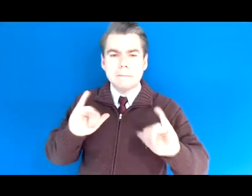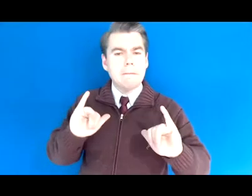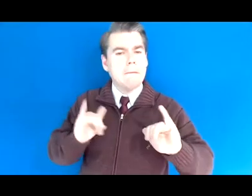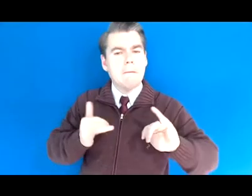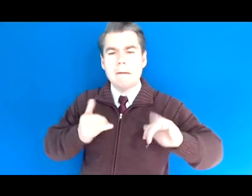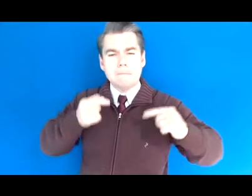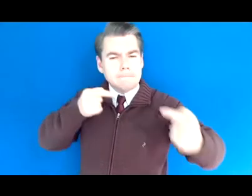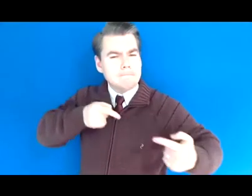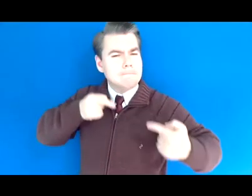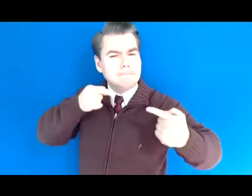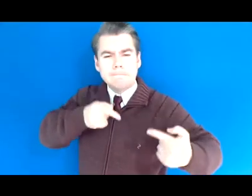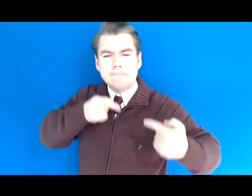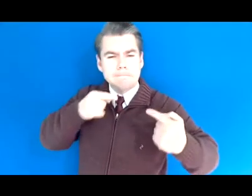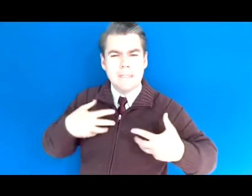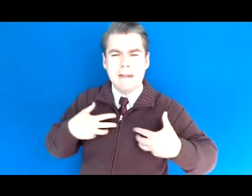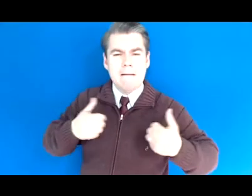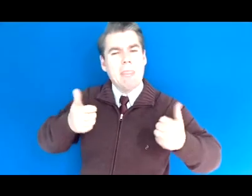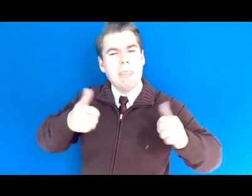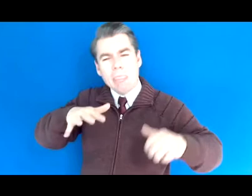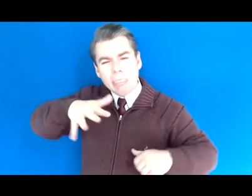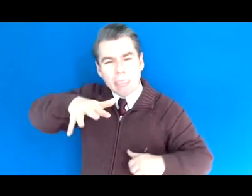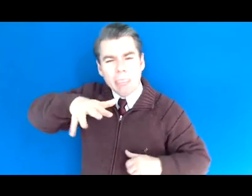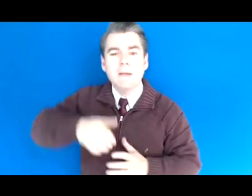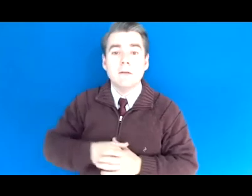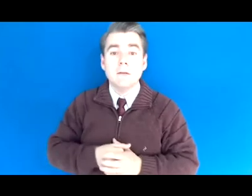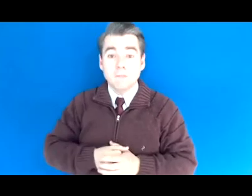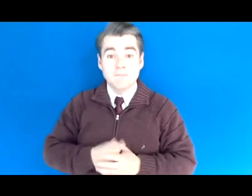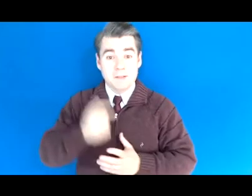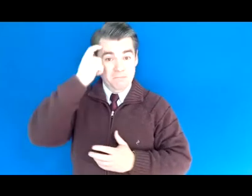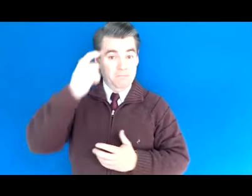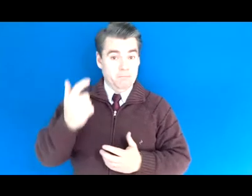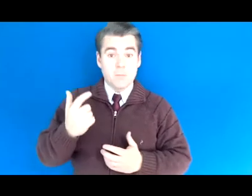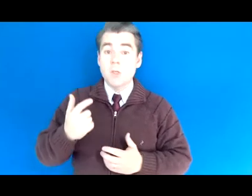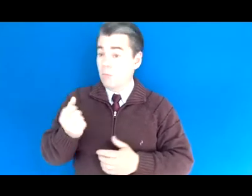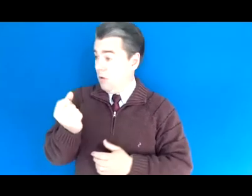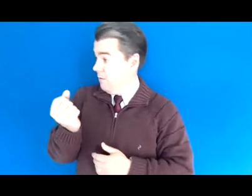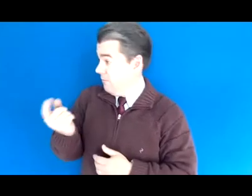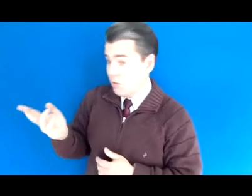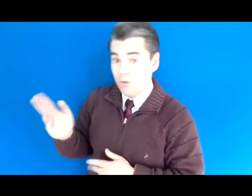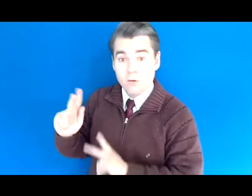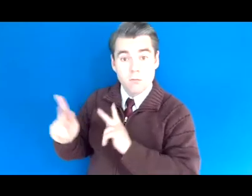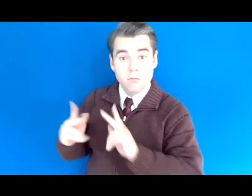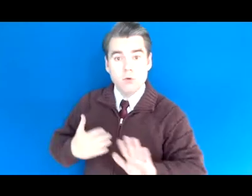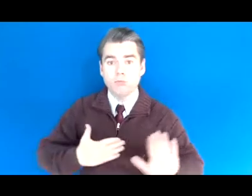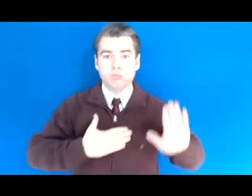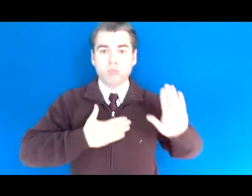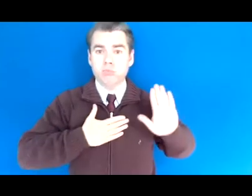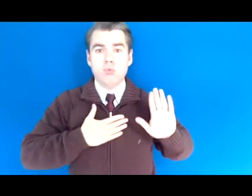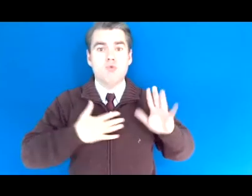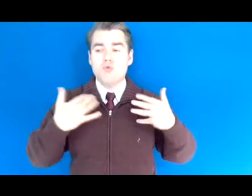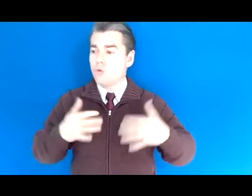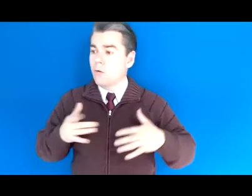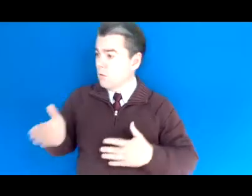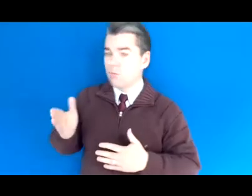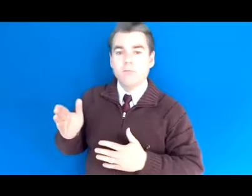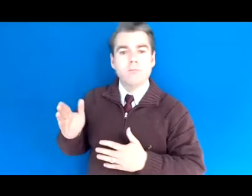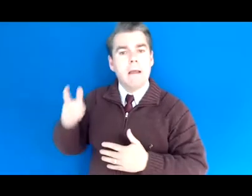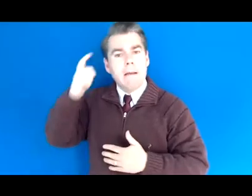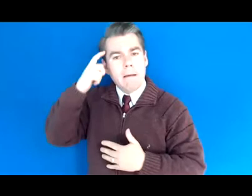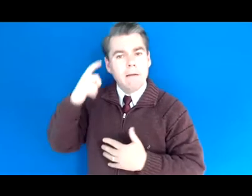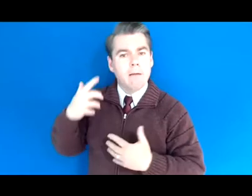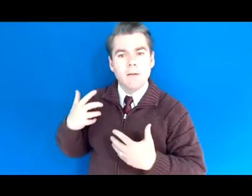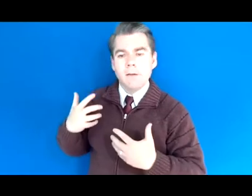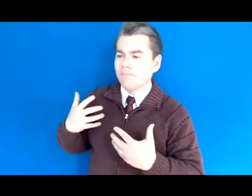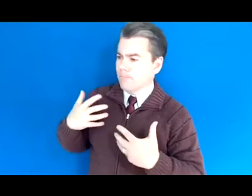health-wise. I thought you might appreciate these testimonies from like-minded, health-conscious mothers sharing their thoughts